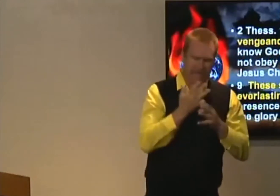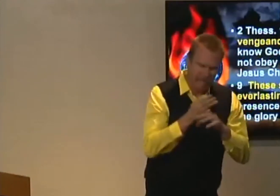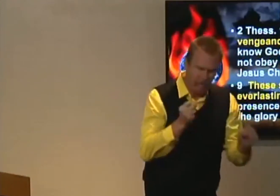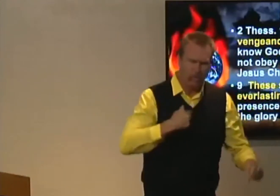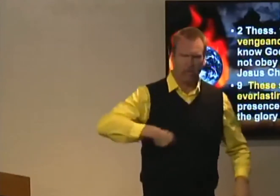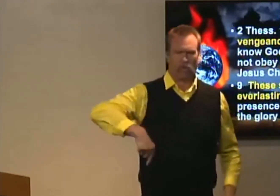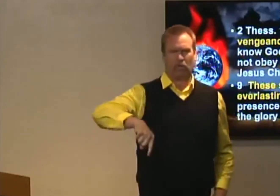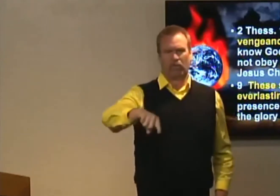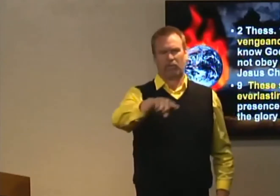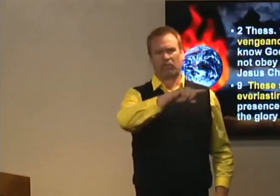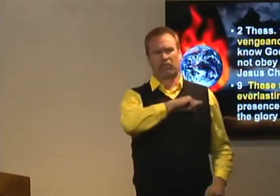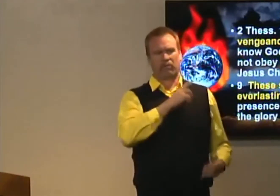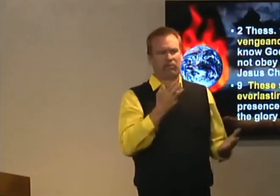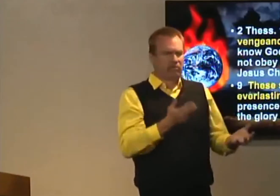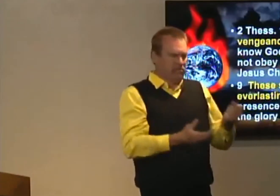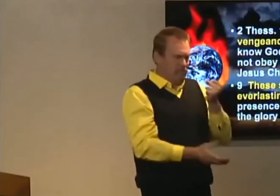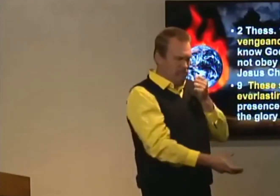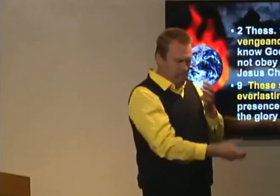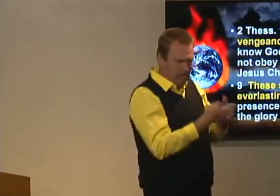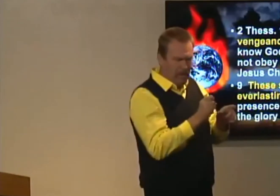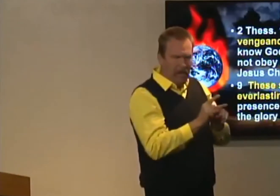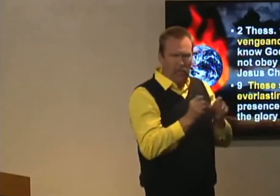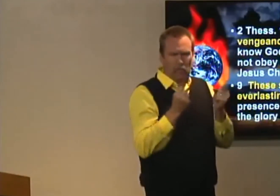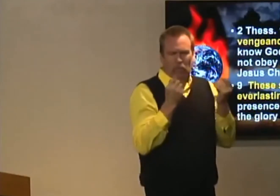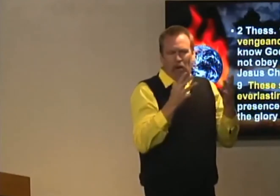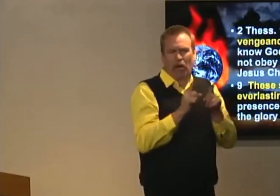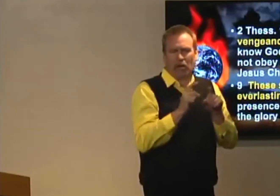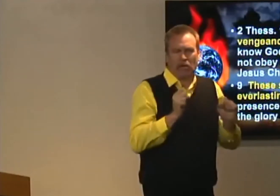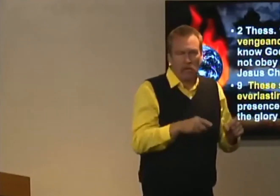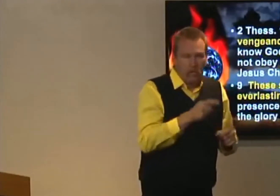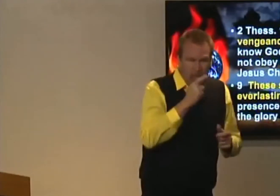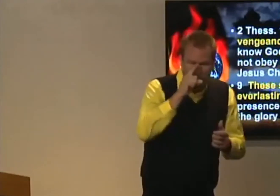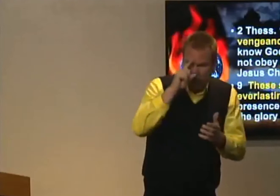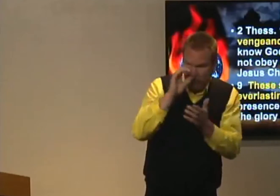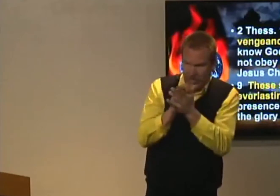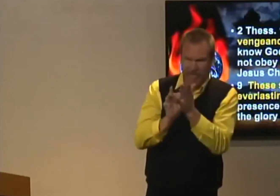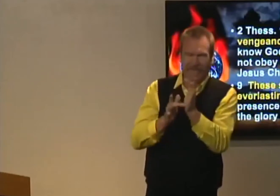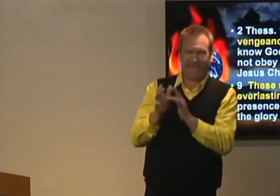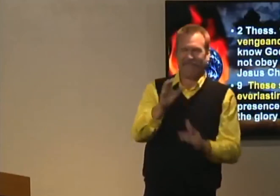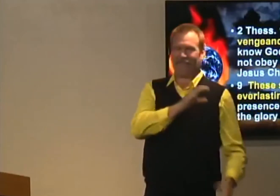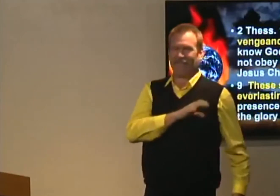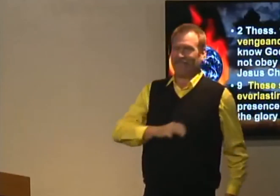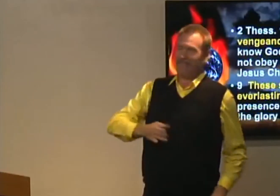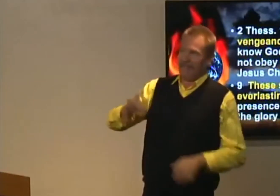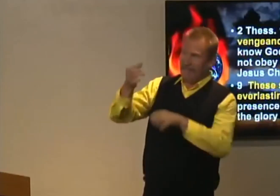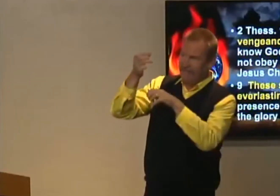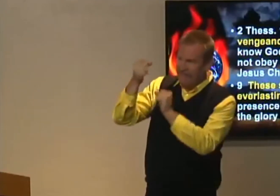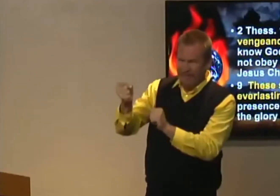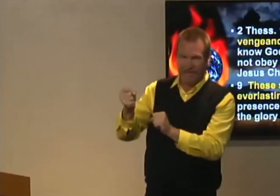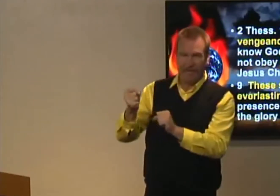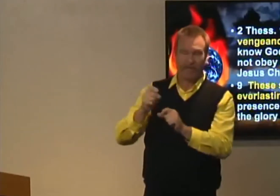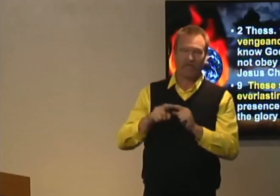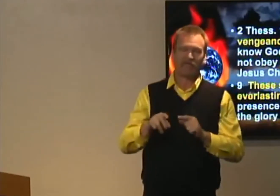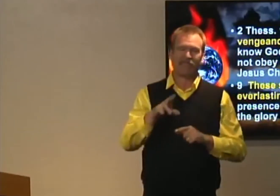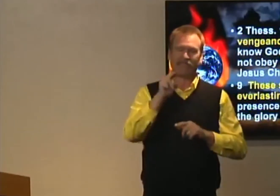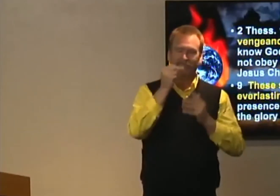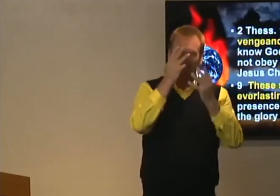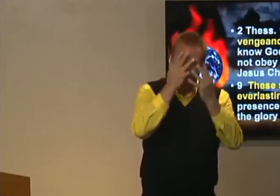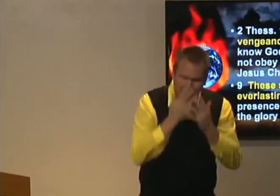forever. God loves his people and he wants us all to be with him. He wants them all to believe in